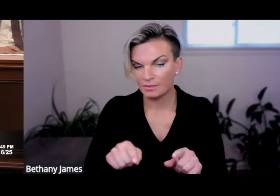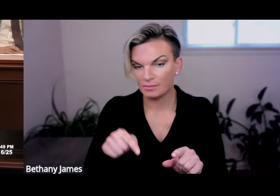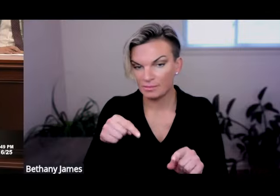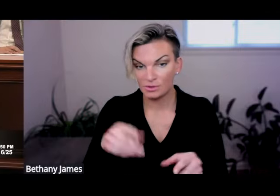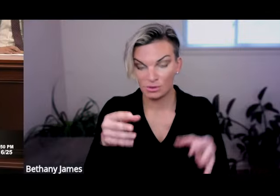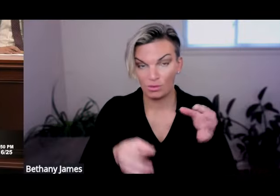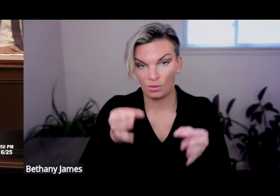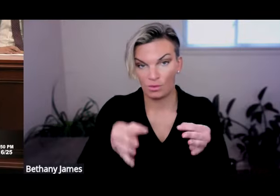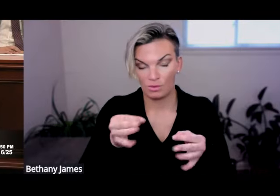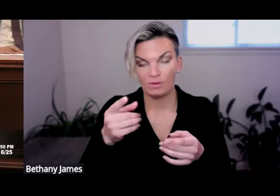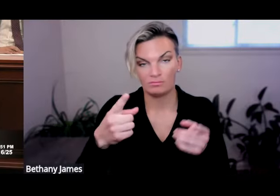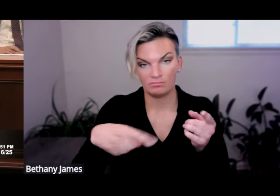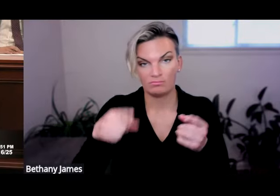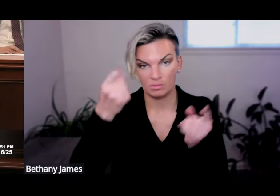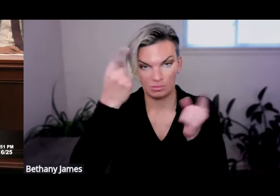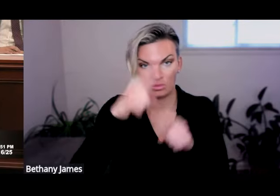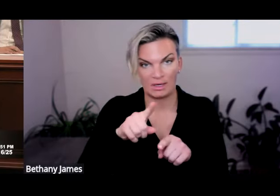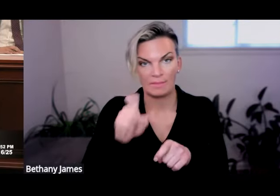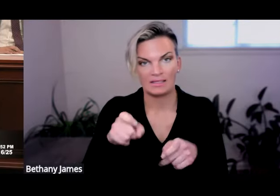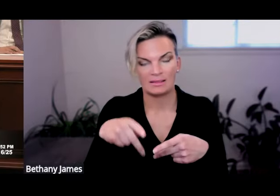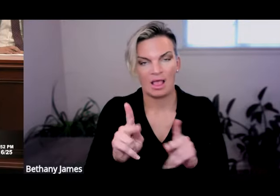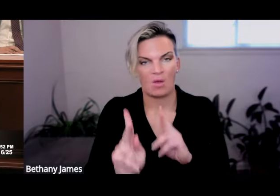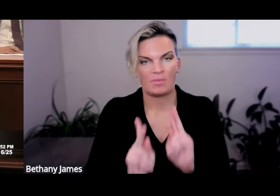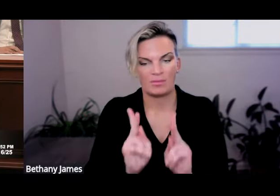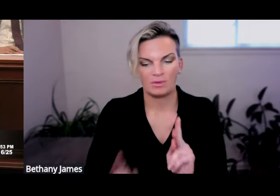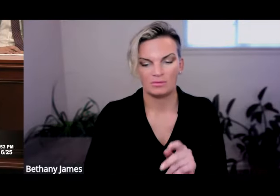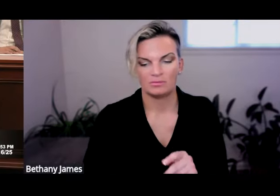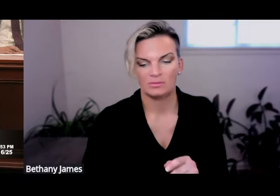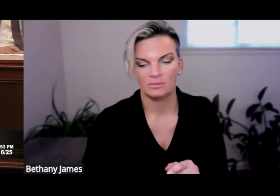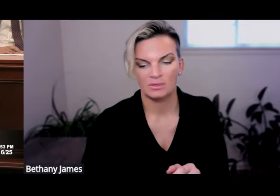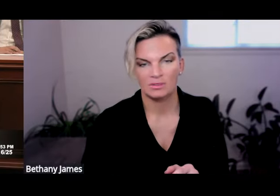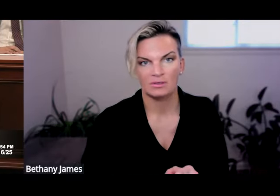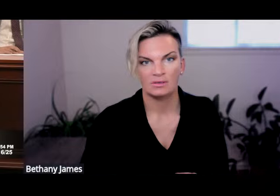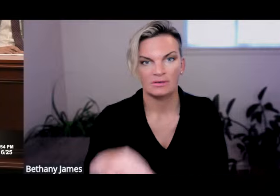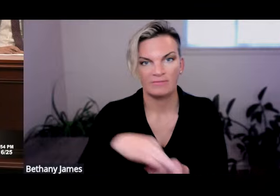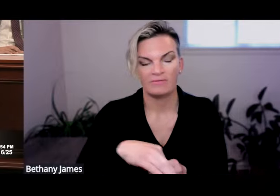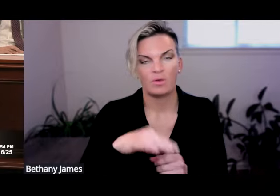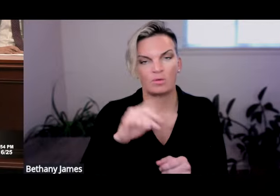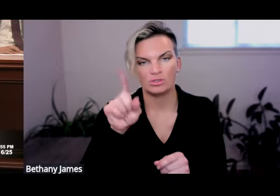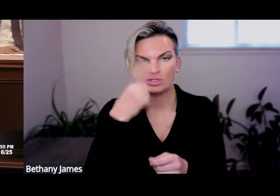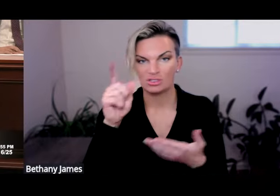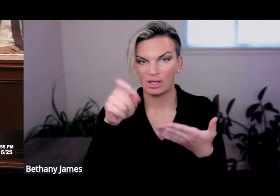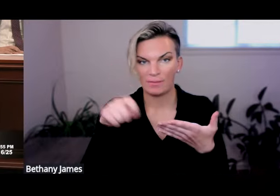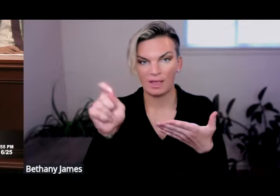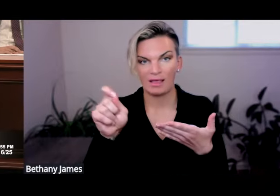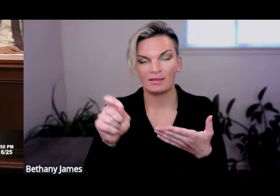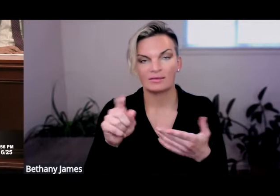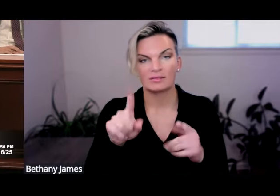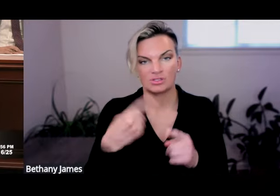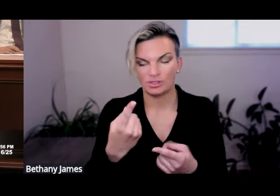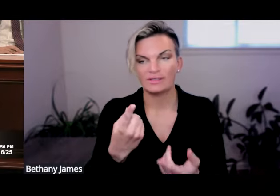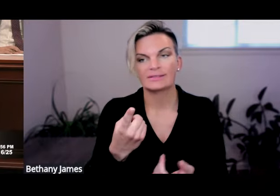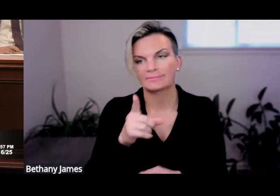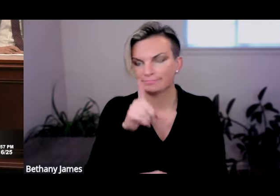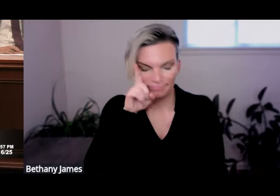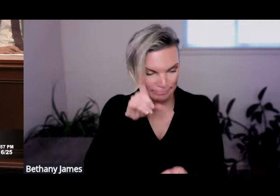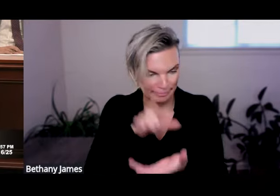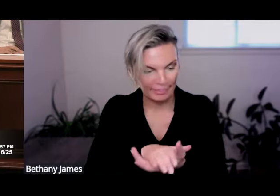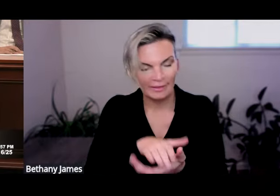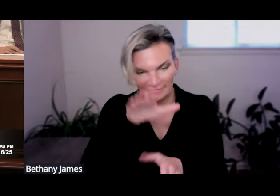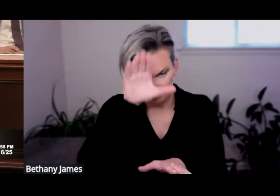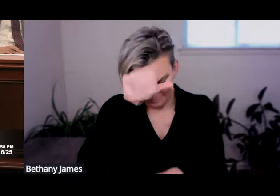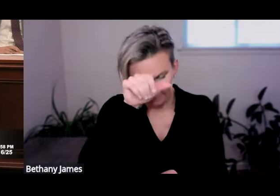case, they agreed you have to allow people to vote with just checking that box, taking them for their word that they're citizens.